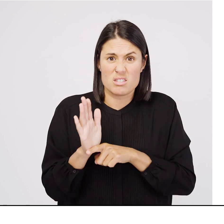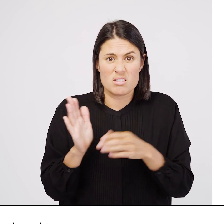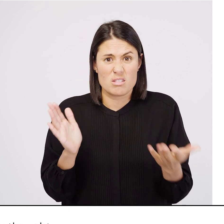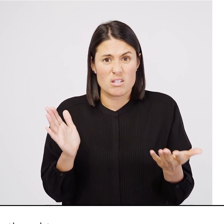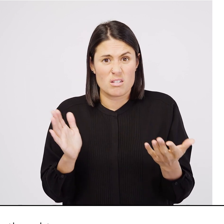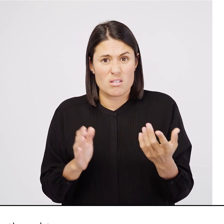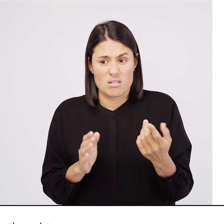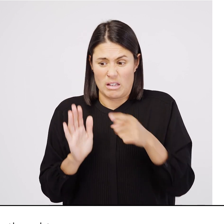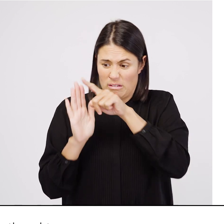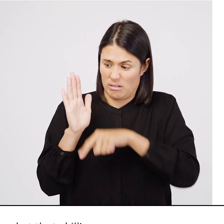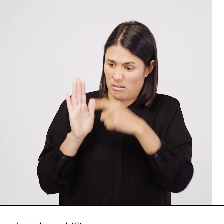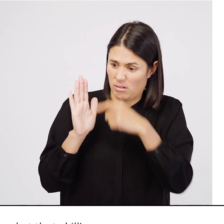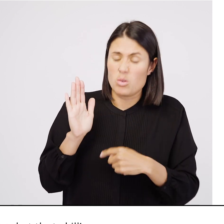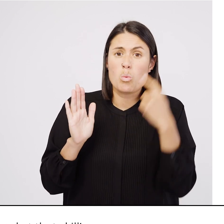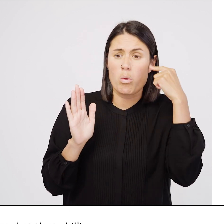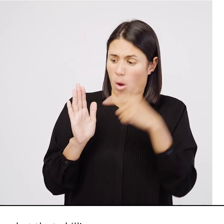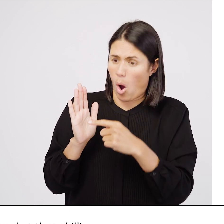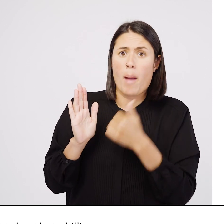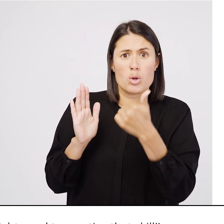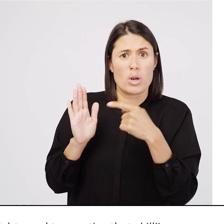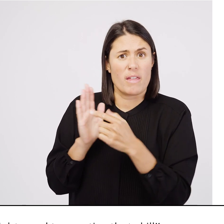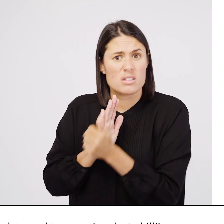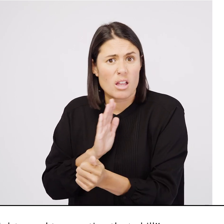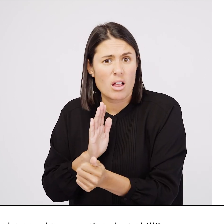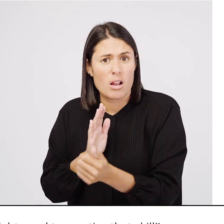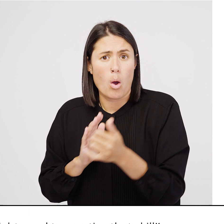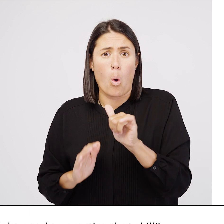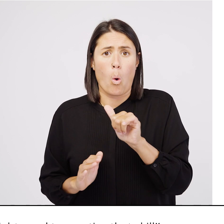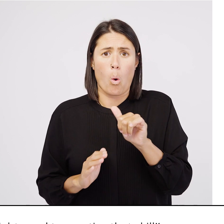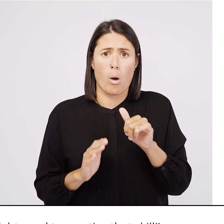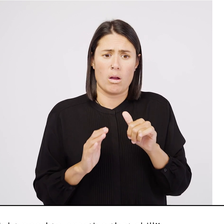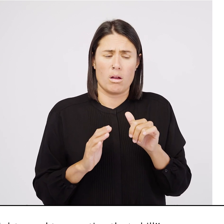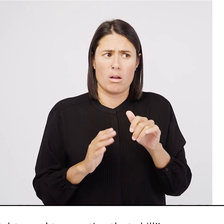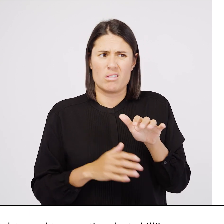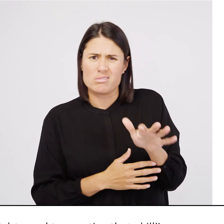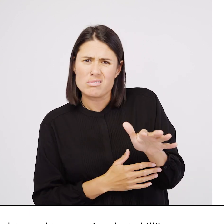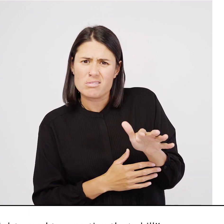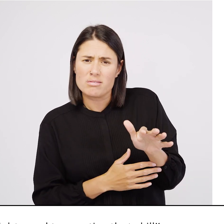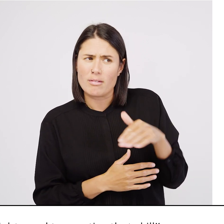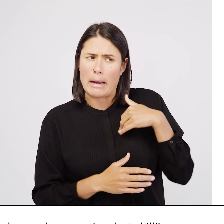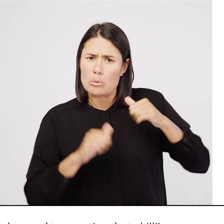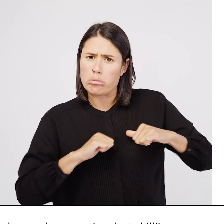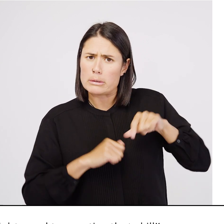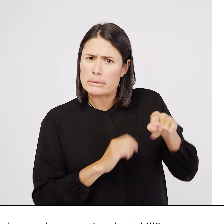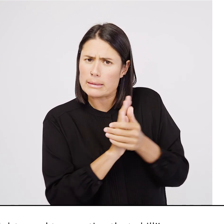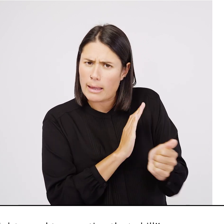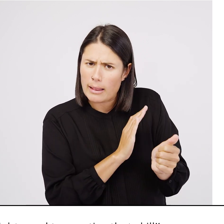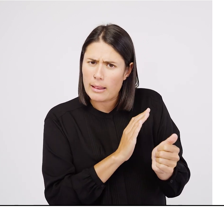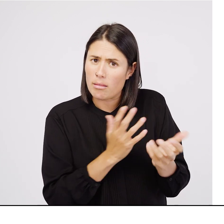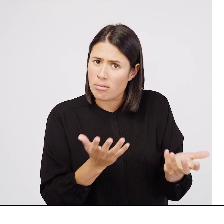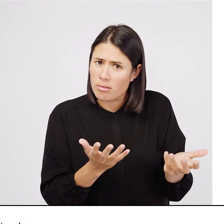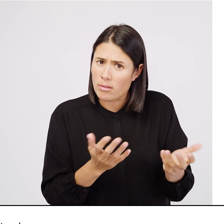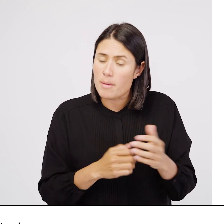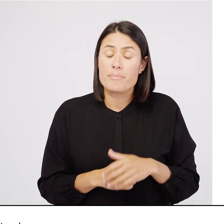there one that you thought, yeah, I'm really good at that skill? Or maybe there was I might need to practice that